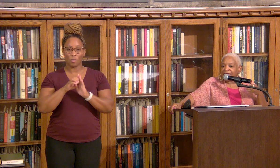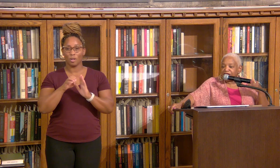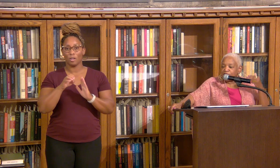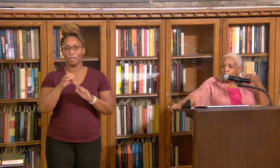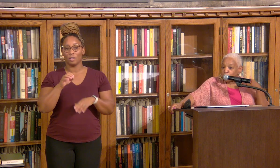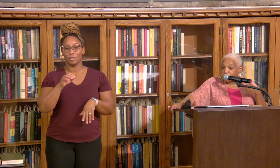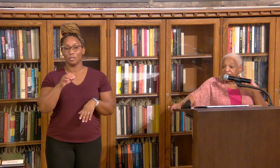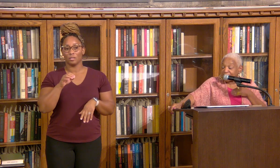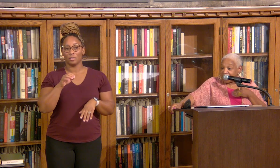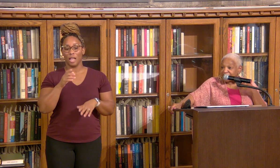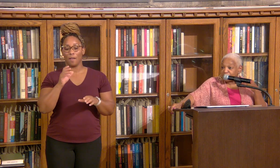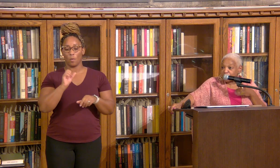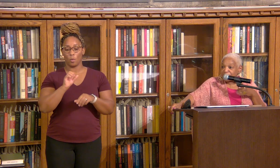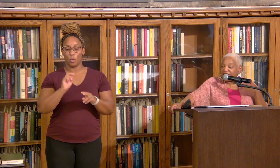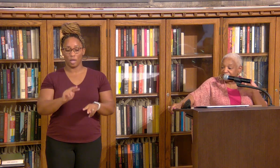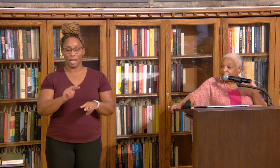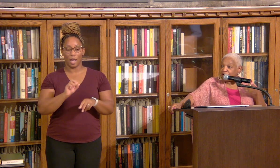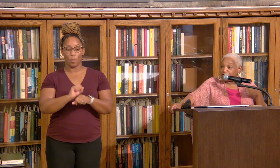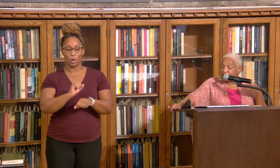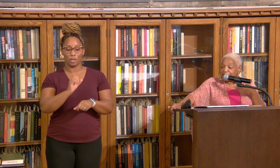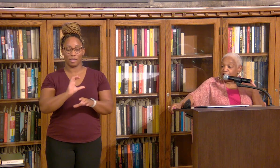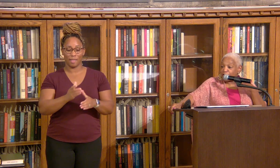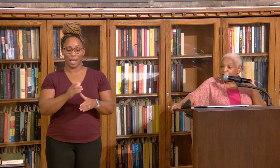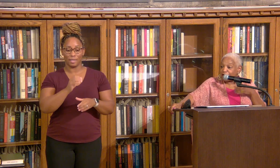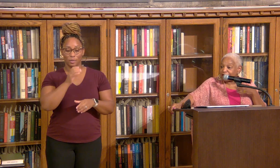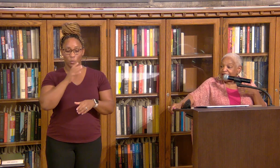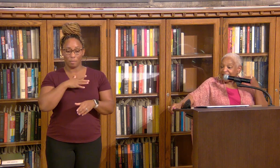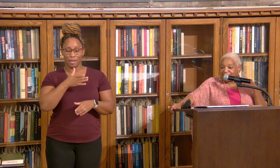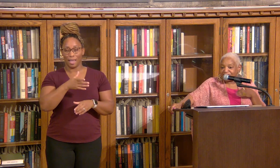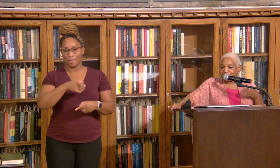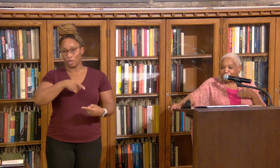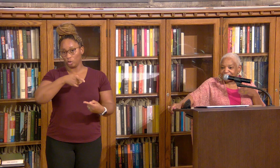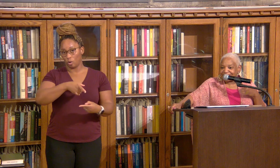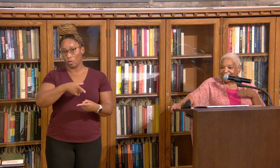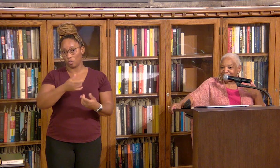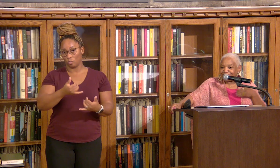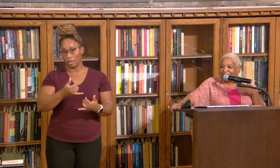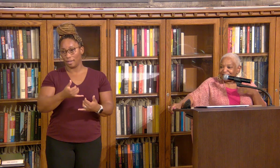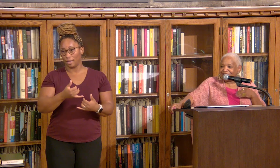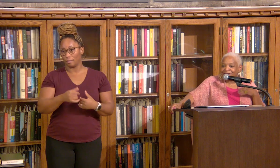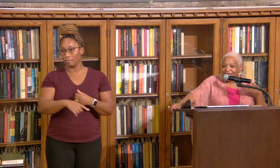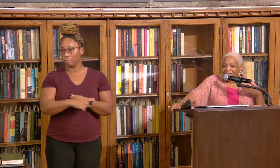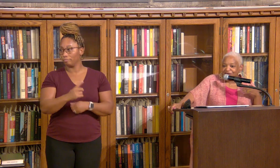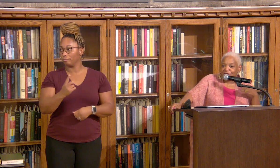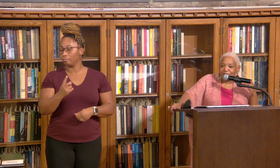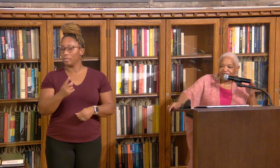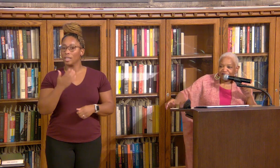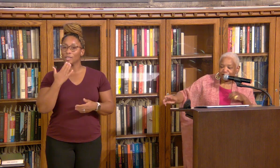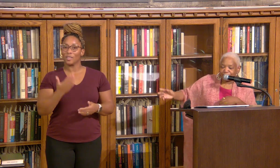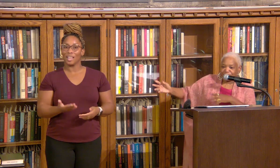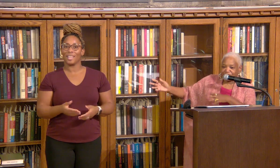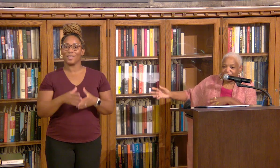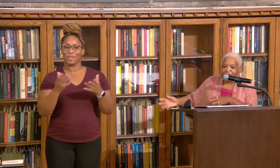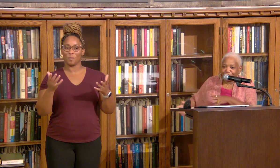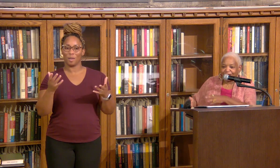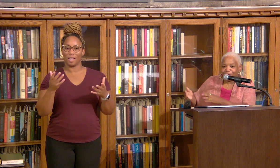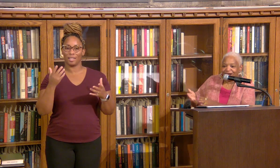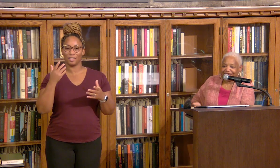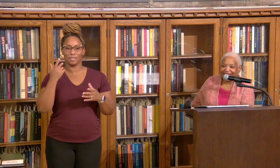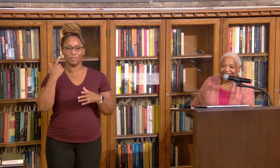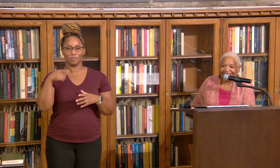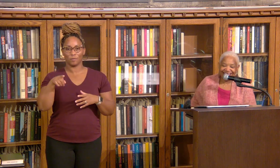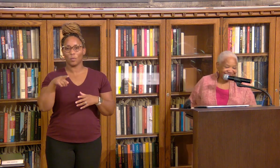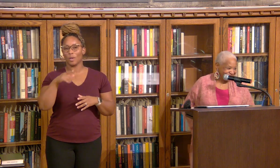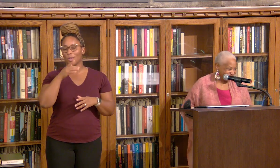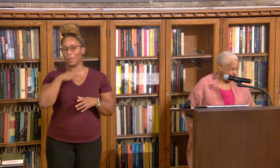look at workingclass women and the struggles that are going on at this point in time so thank you very much for the women's panel but I